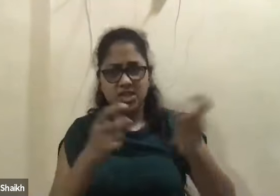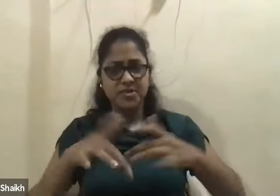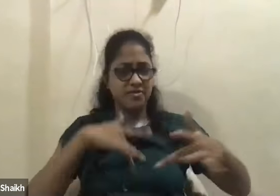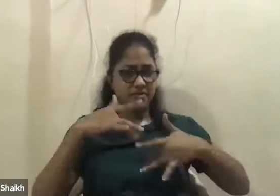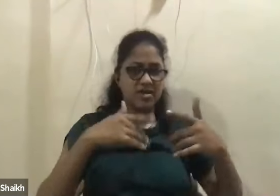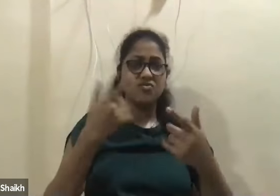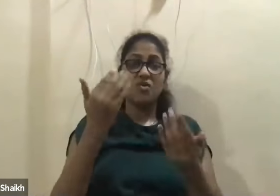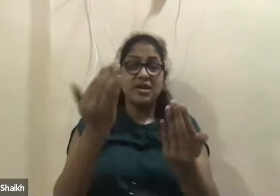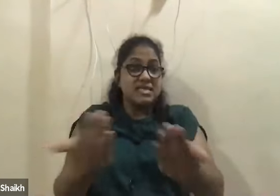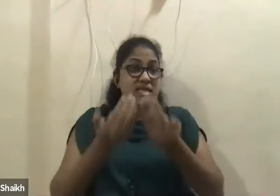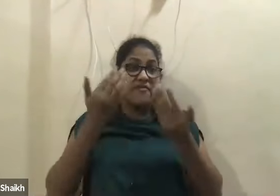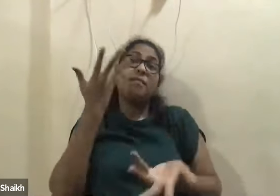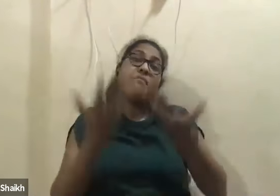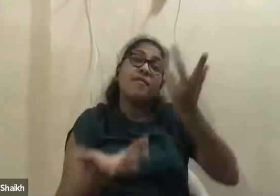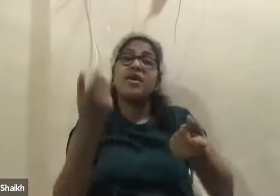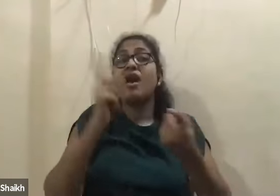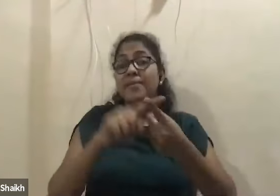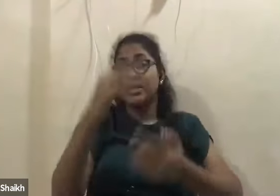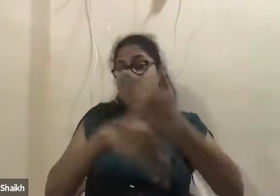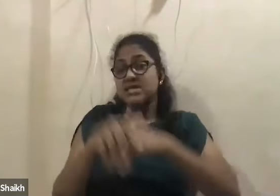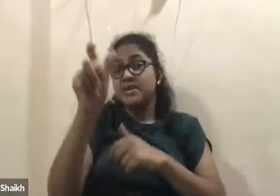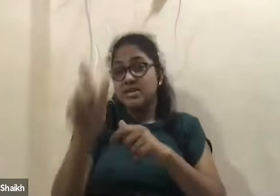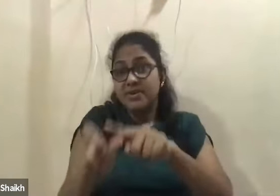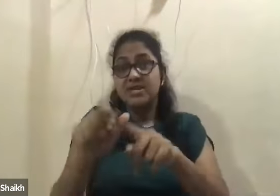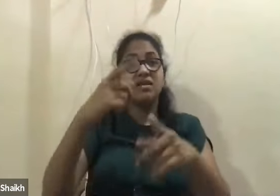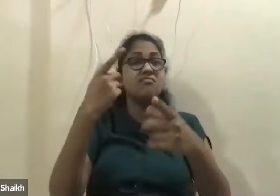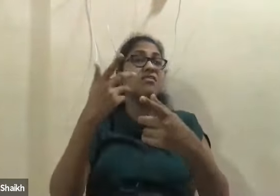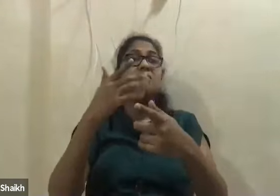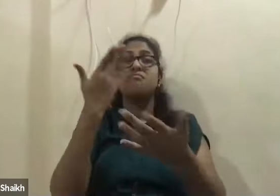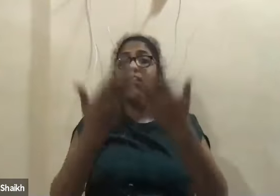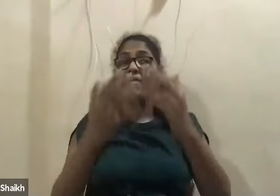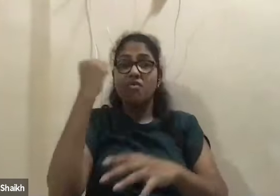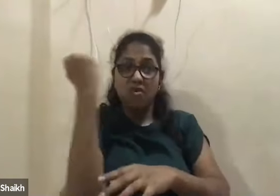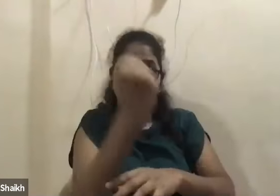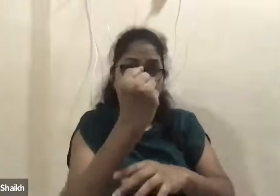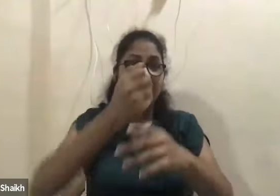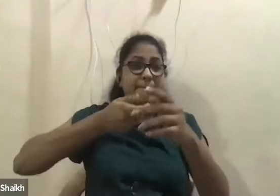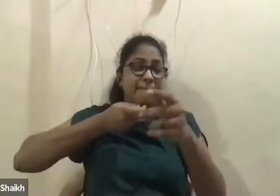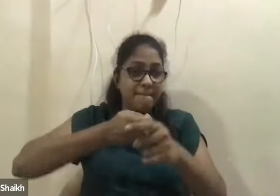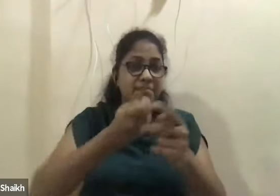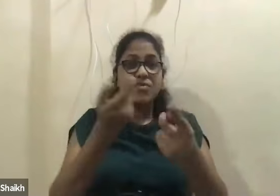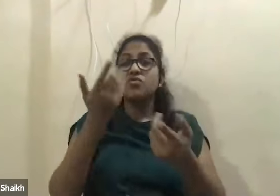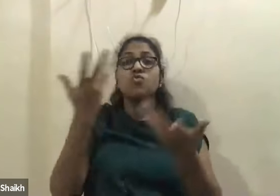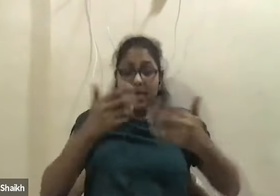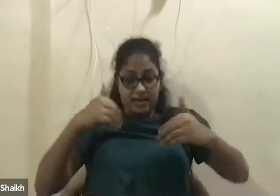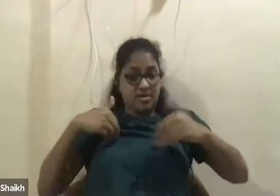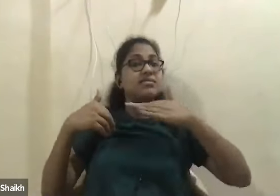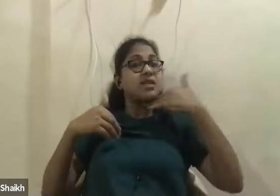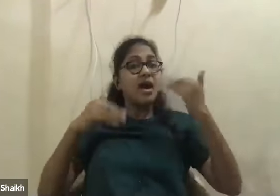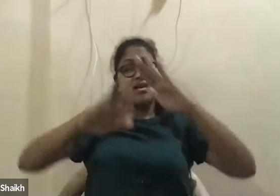a person with disabilities involved in a crime, or to ensure after your death, there's a guardian, there's an authority